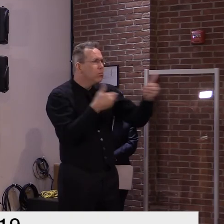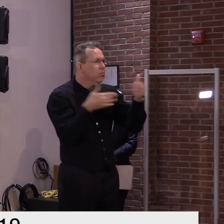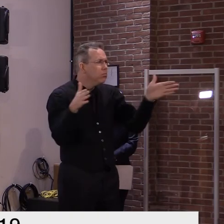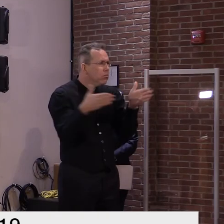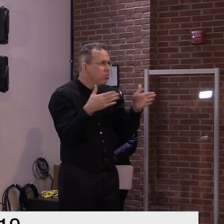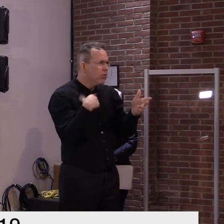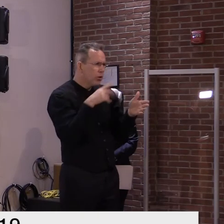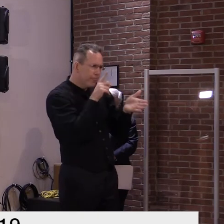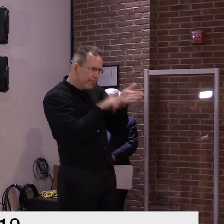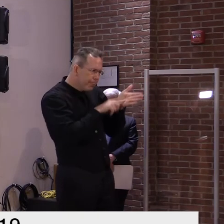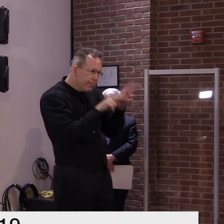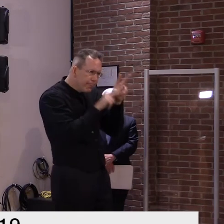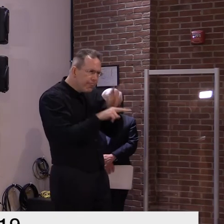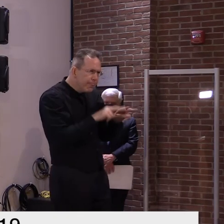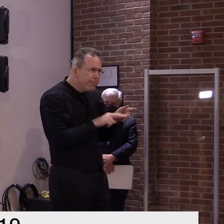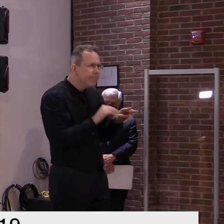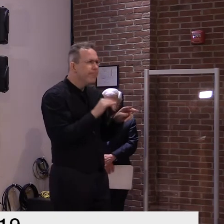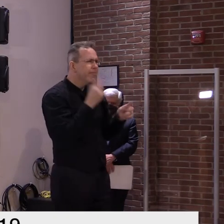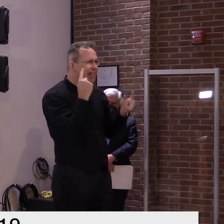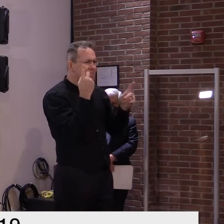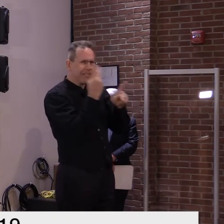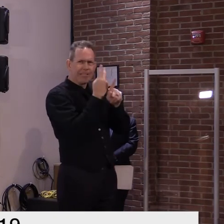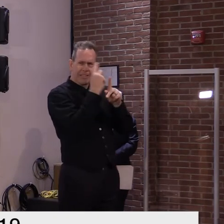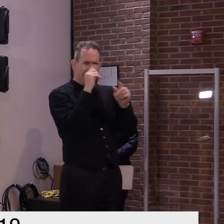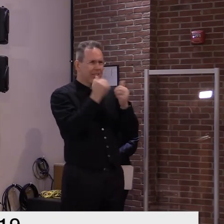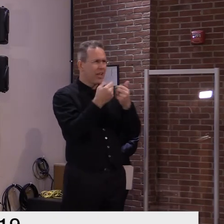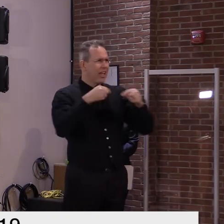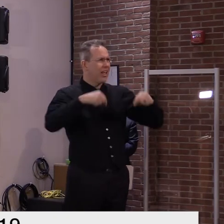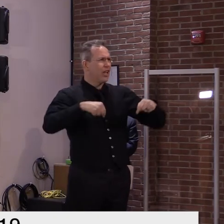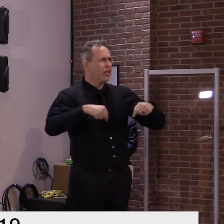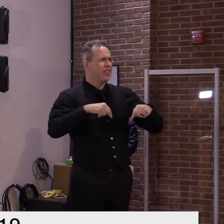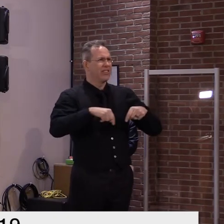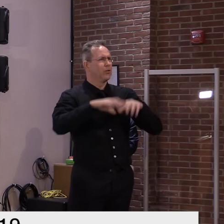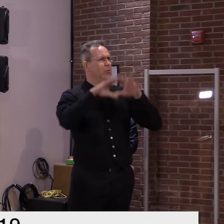an assessment based on the real world conditions of our schools and